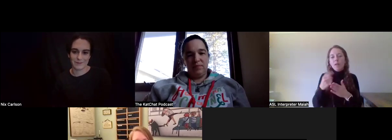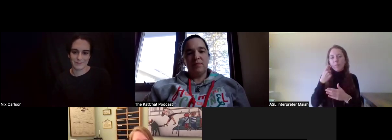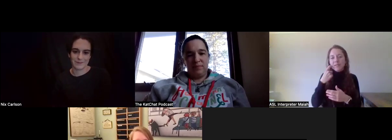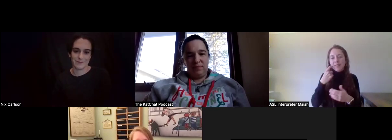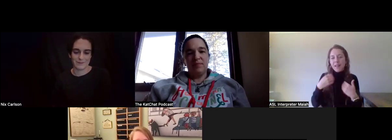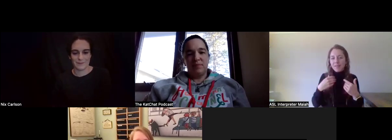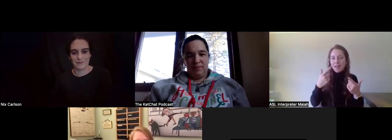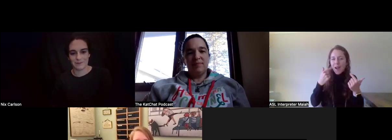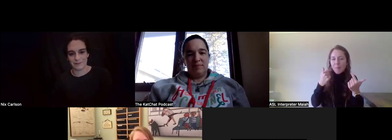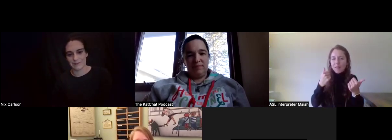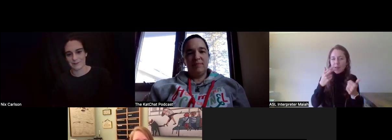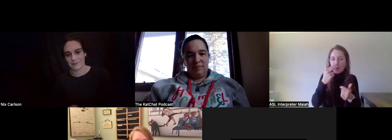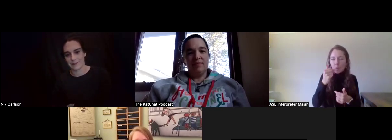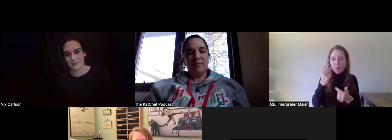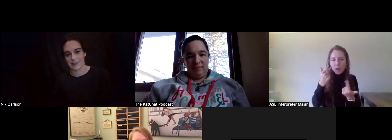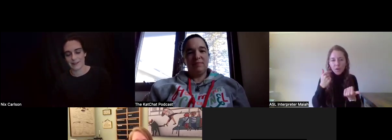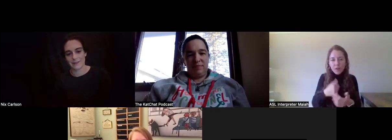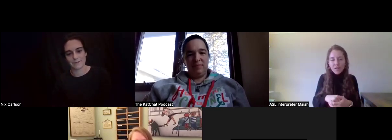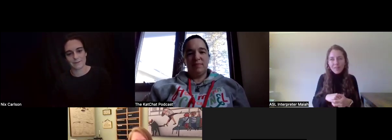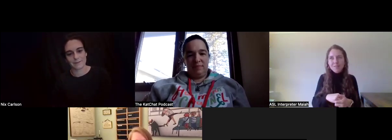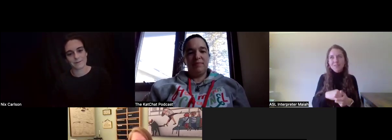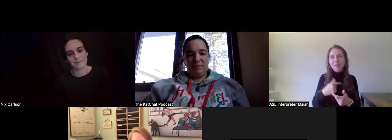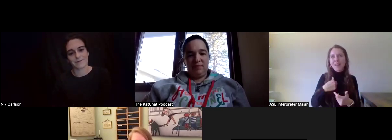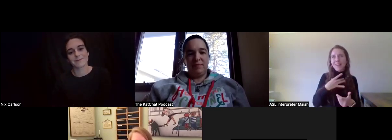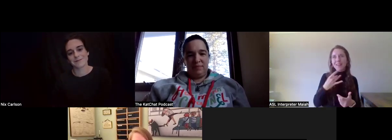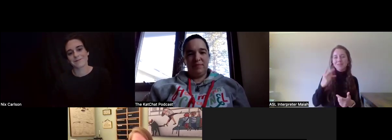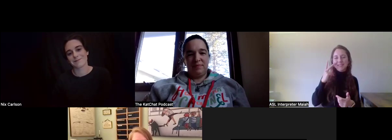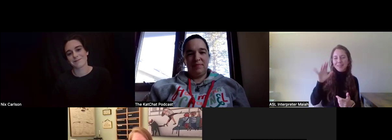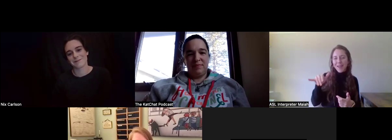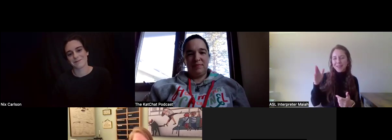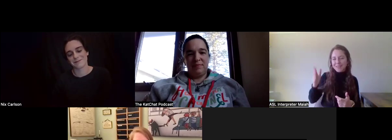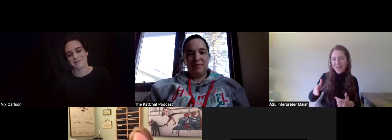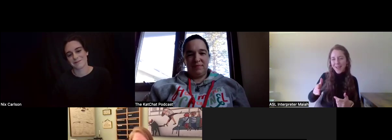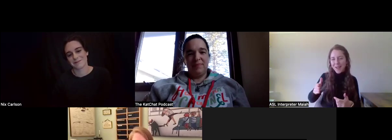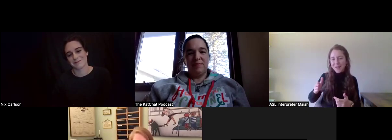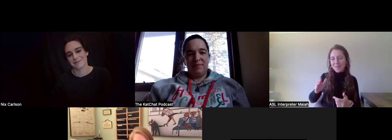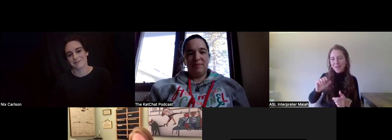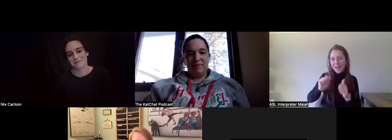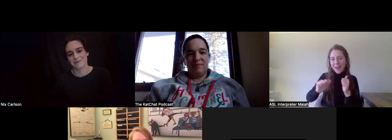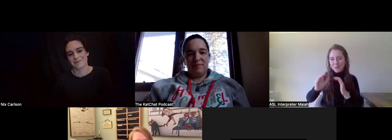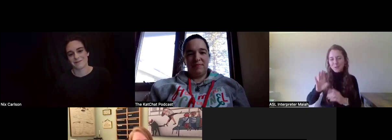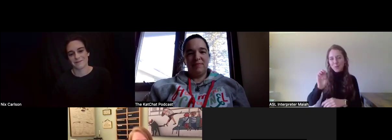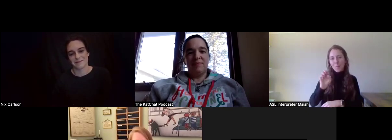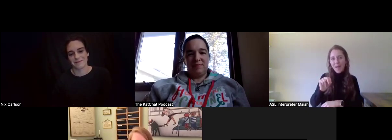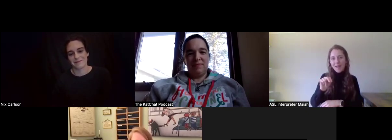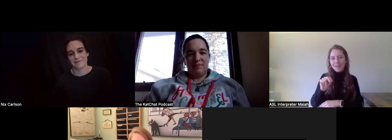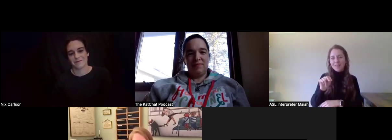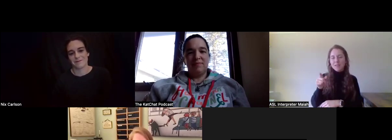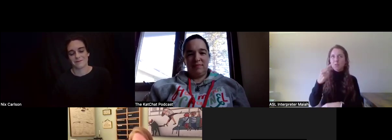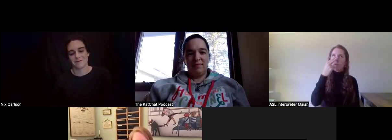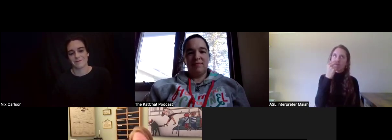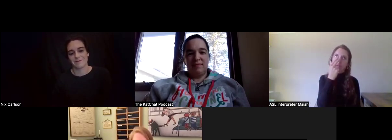comedy and humor in them. I think it's fun to see that side of our actors come out. Like Ben Ayers is so funny.